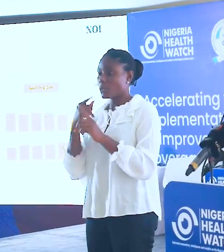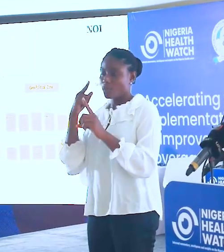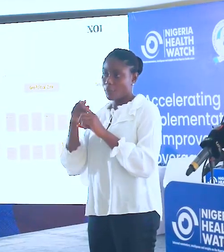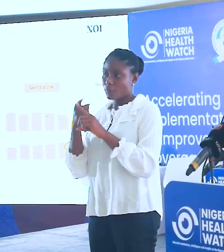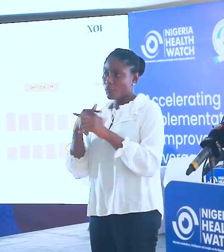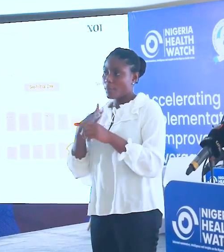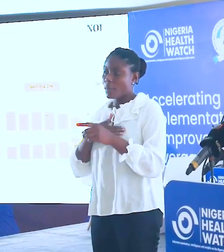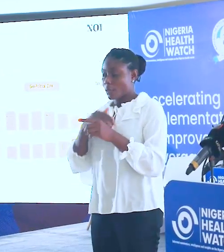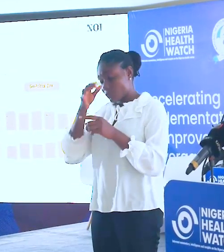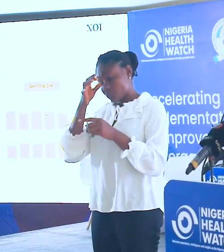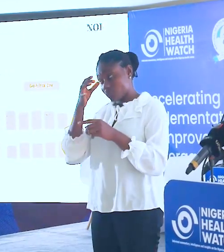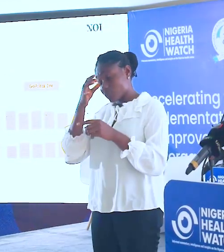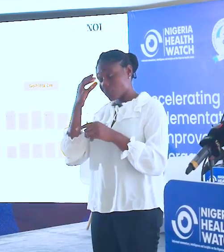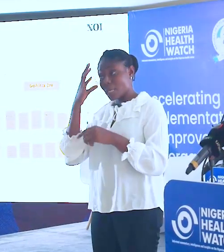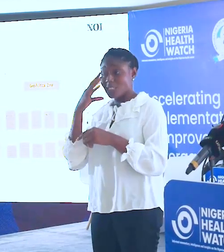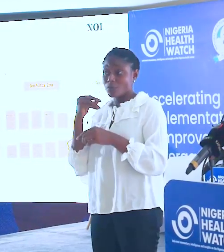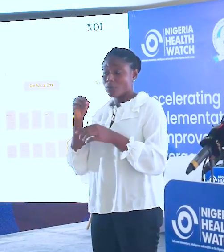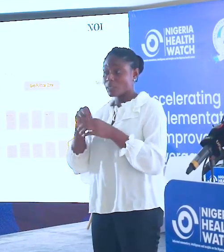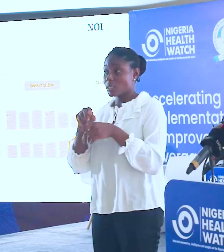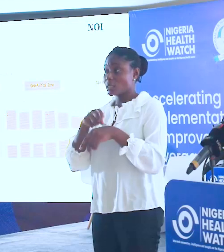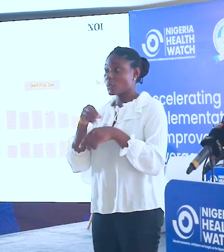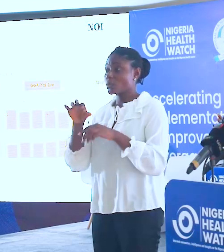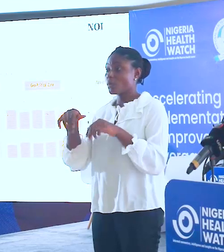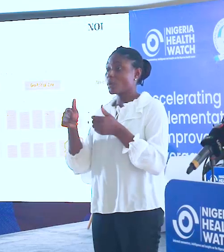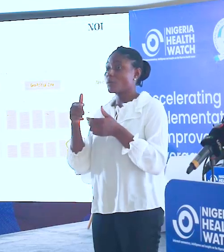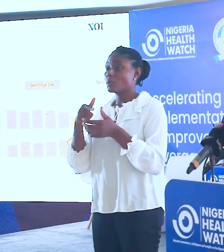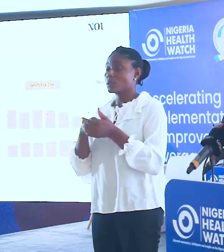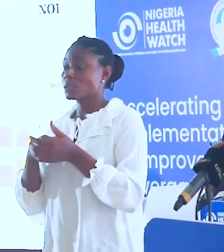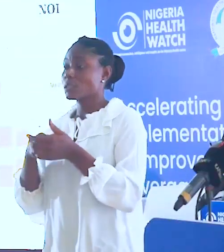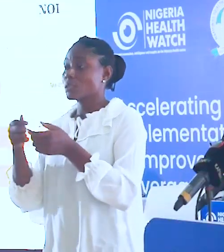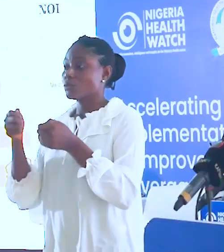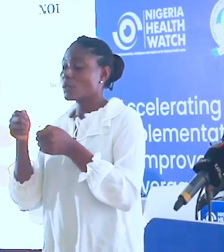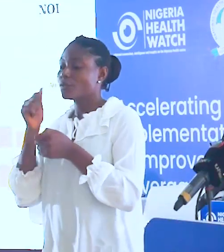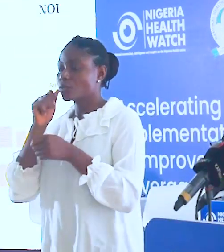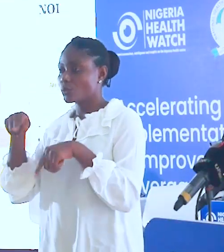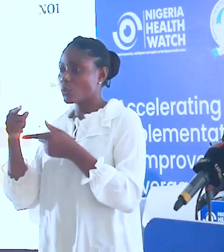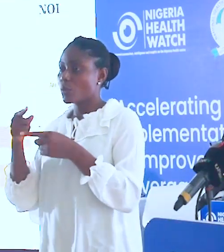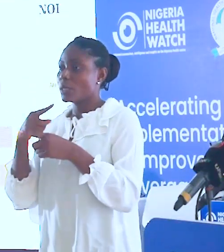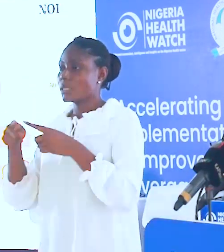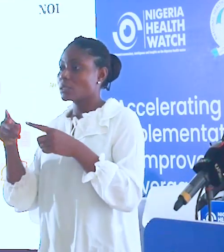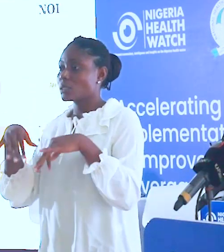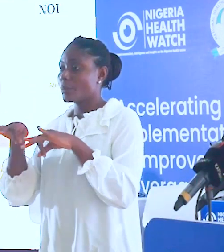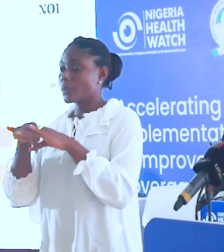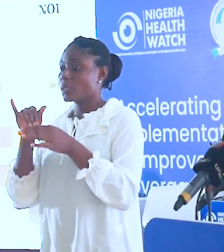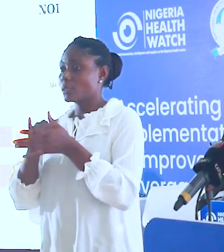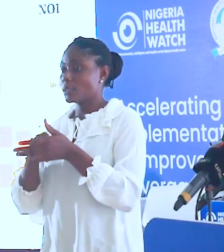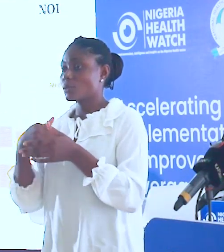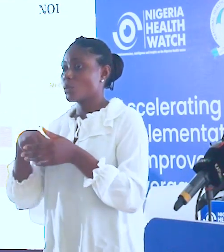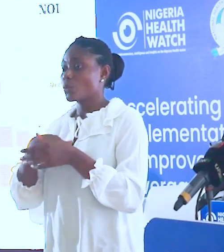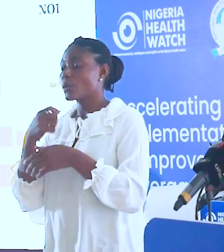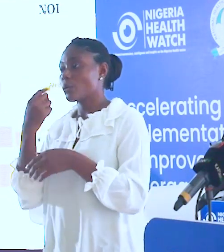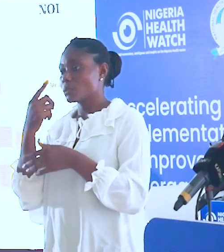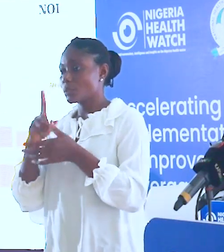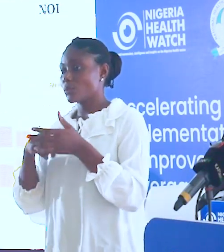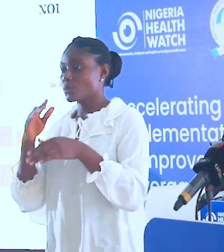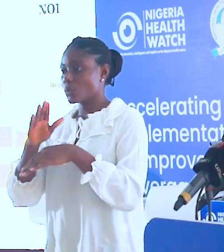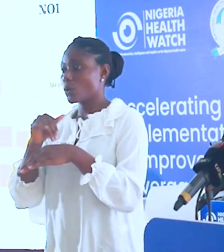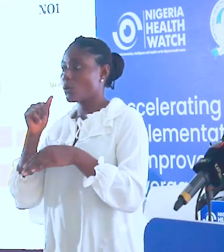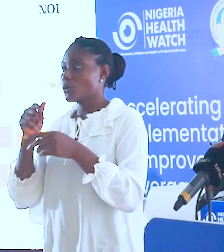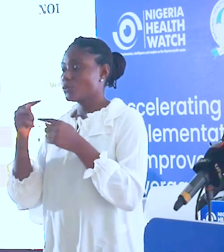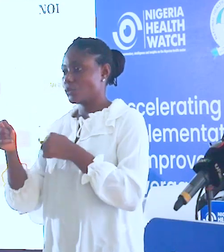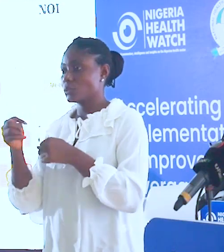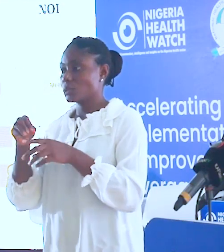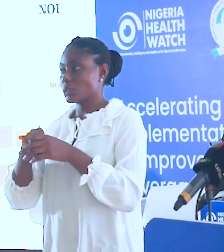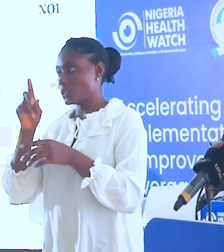our experience in this podium in terms of how this awareness drive should go. It's important that we understand what we call trust